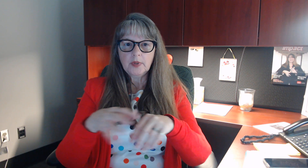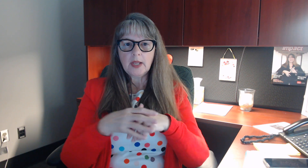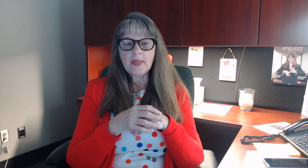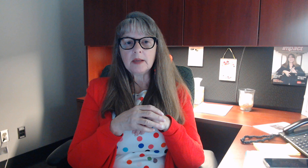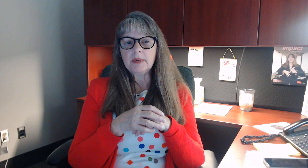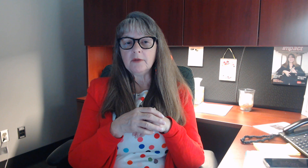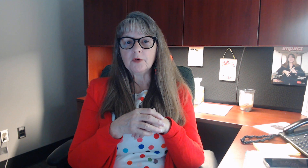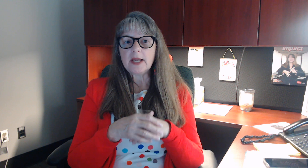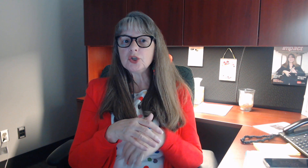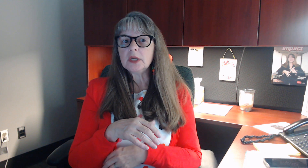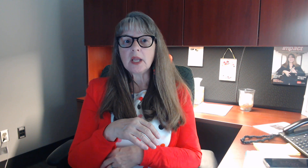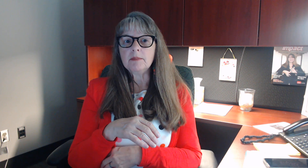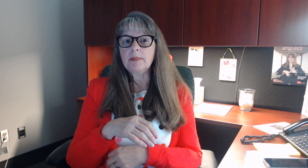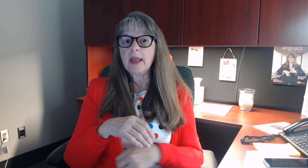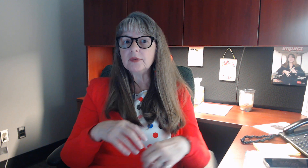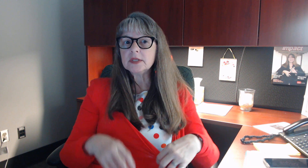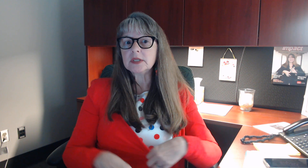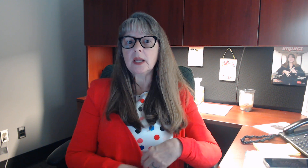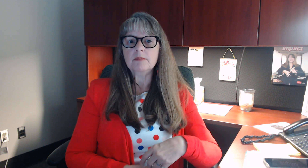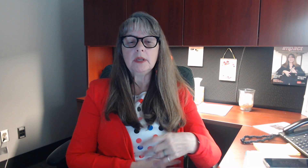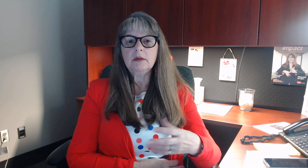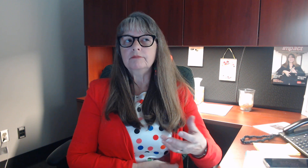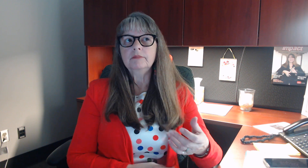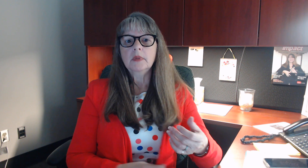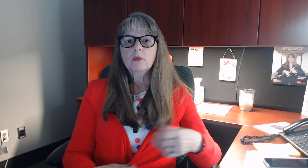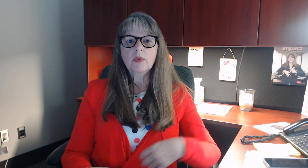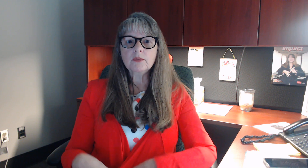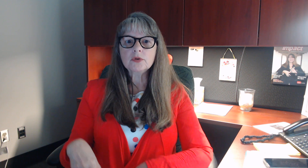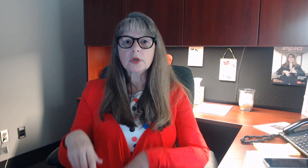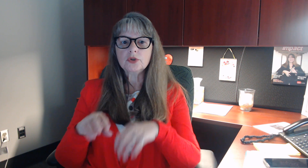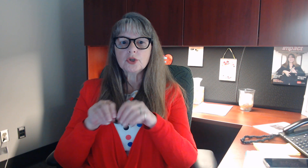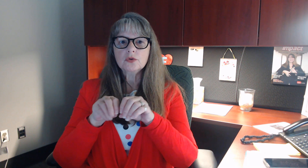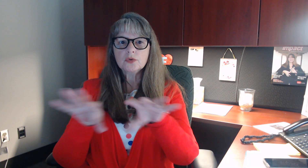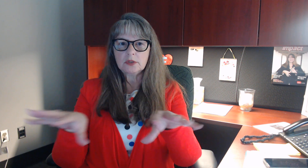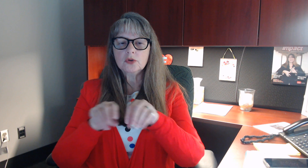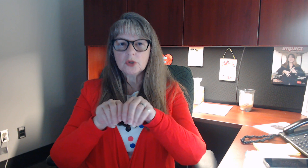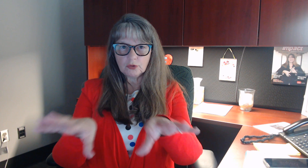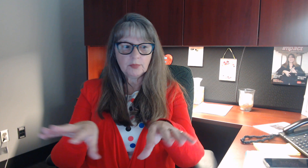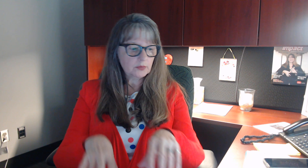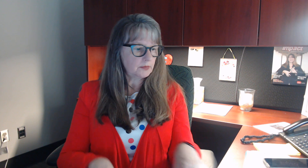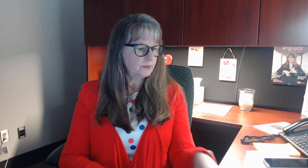And that can be information, it can be pamphlets, it can be whatever you so choose to distribute.